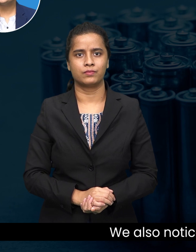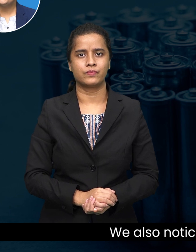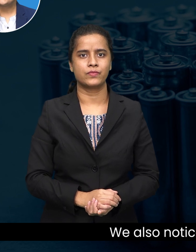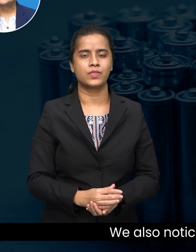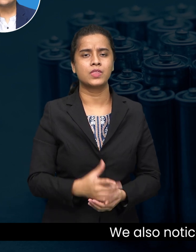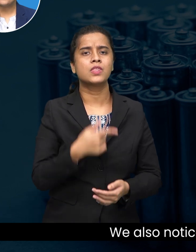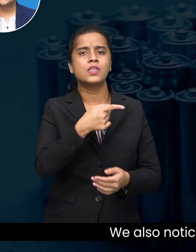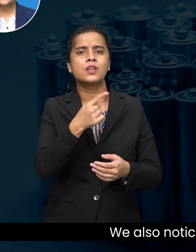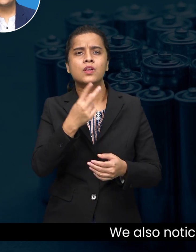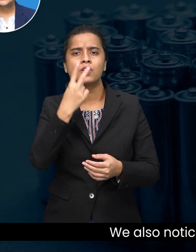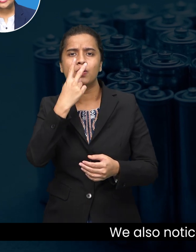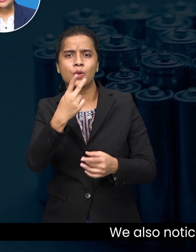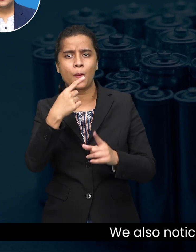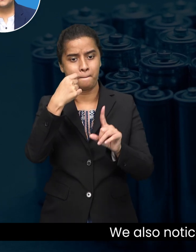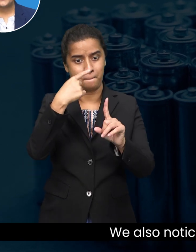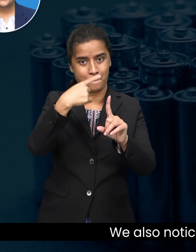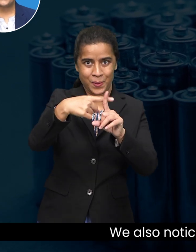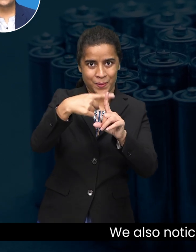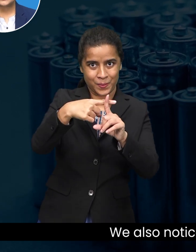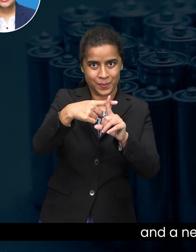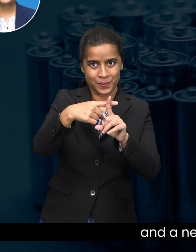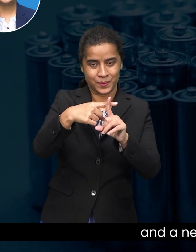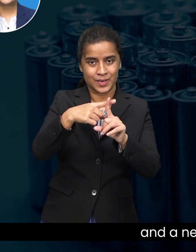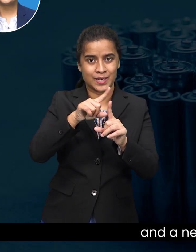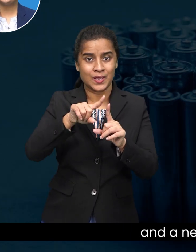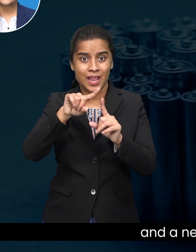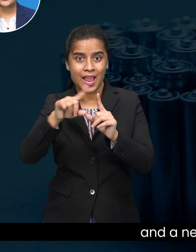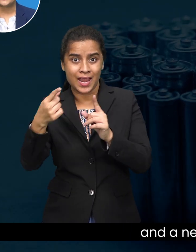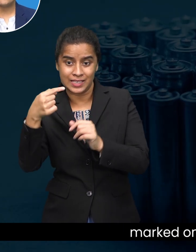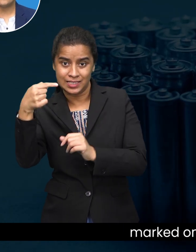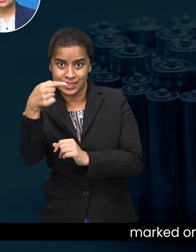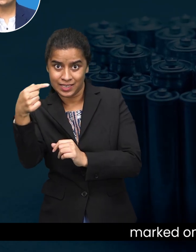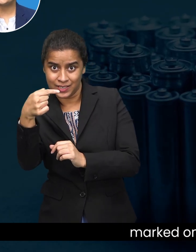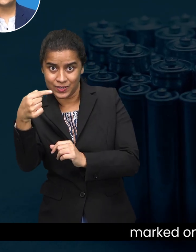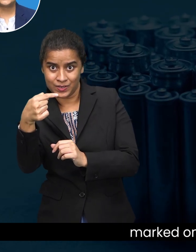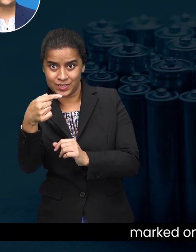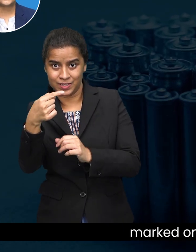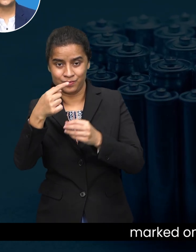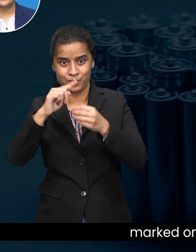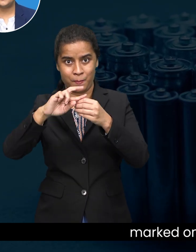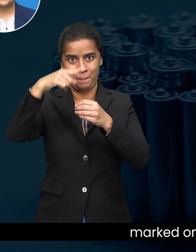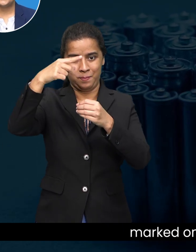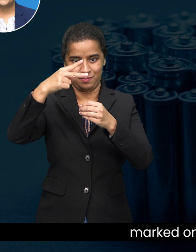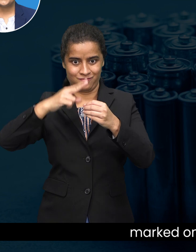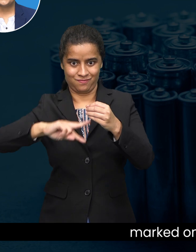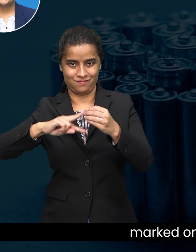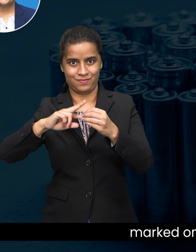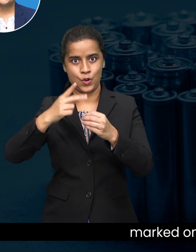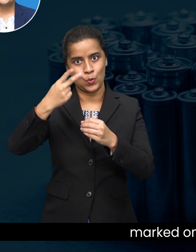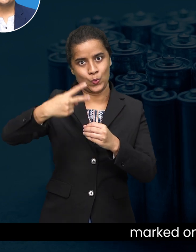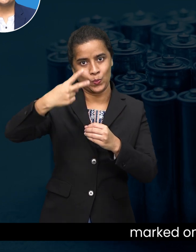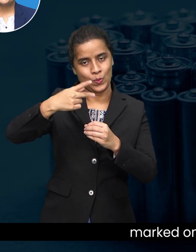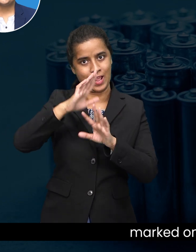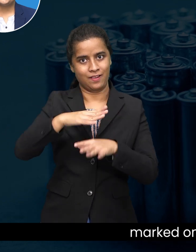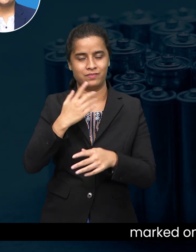We also notice a positive sign and a negative sign marked on the electric cell.